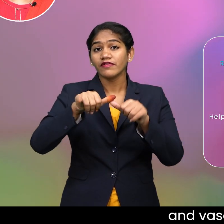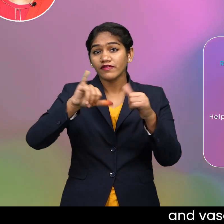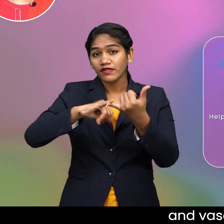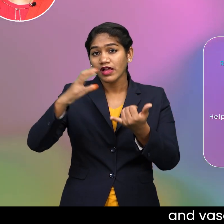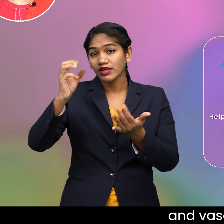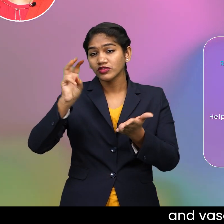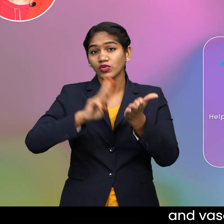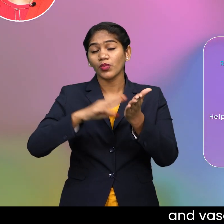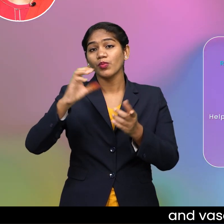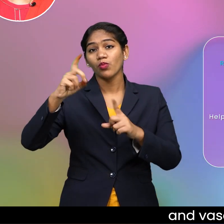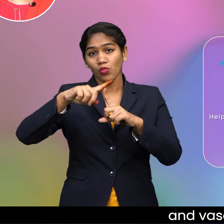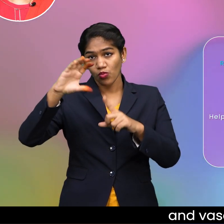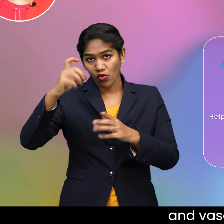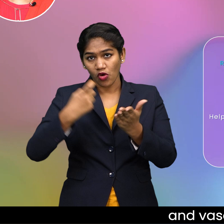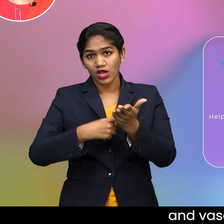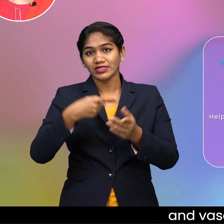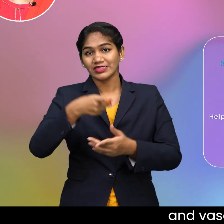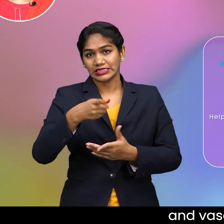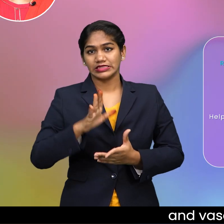centers